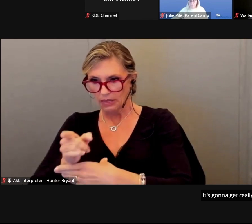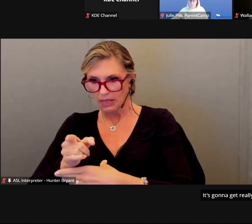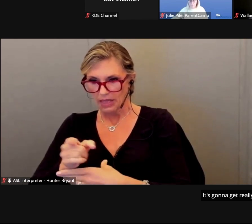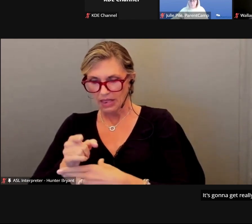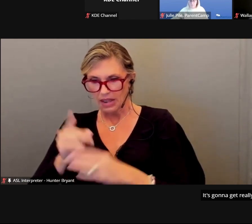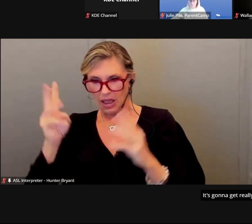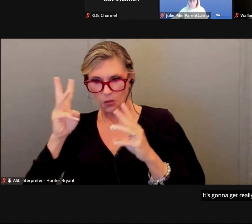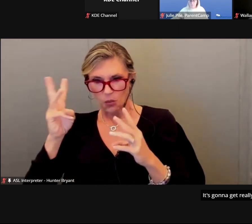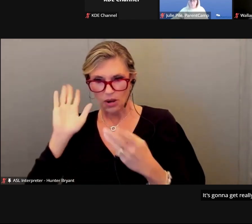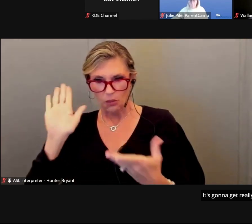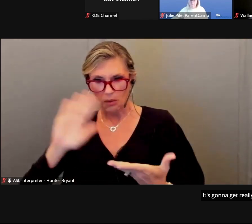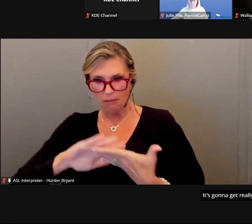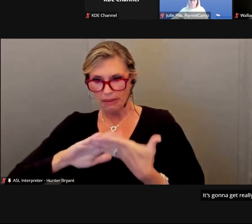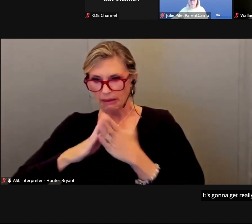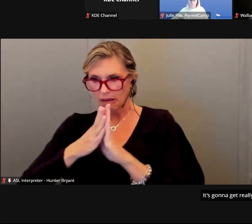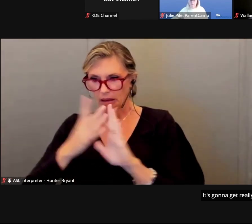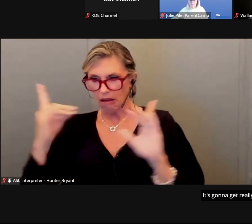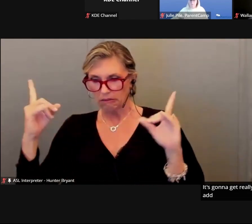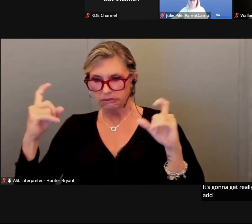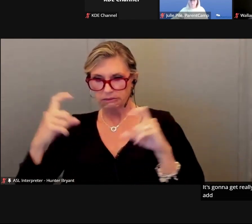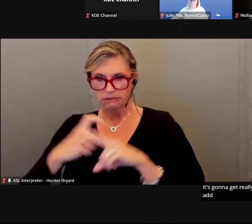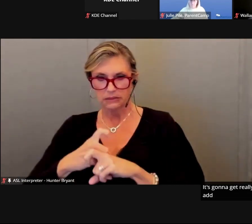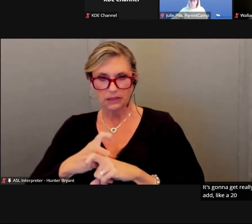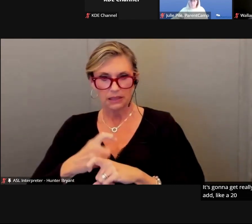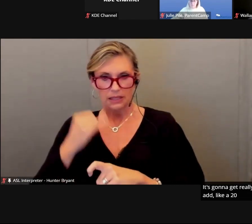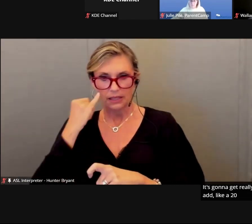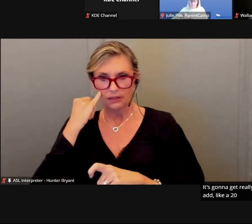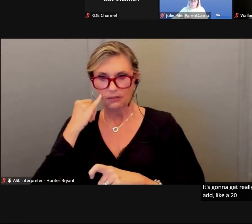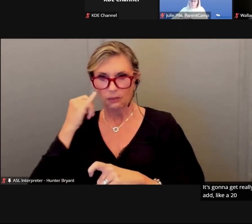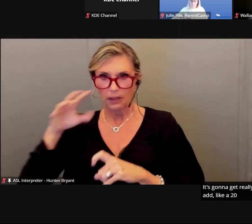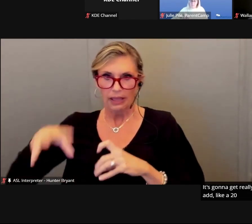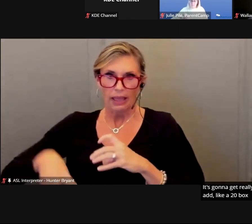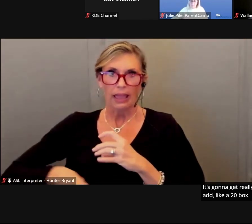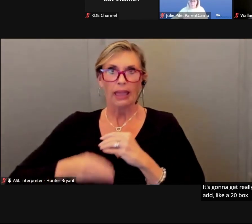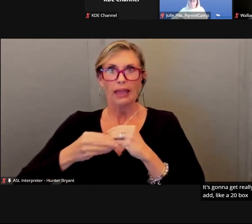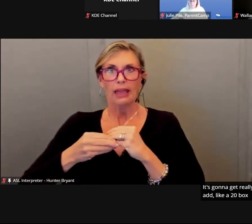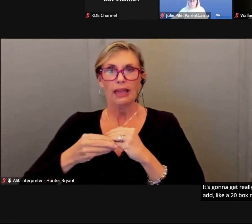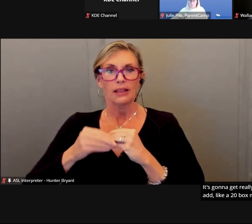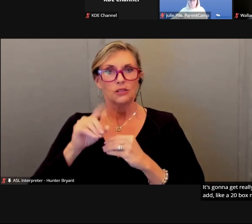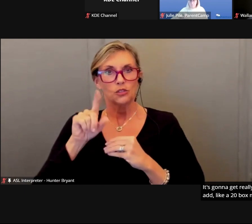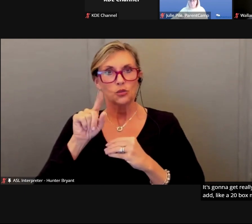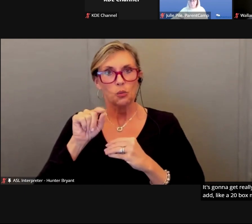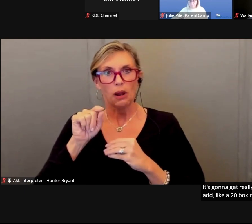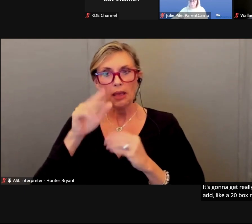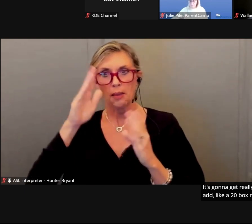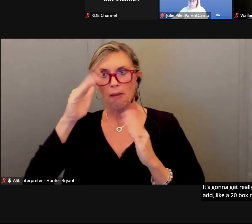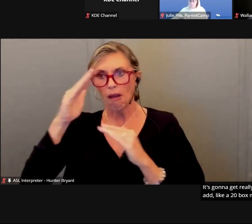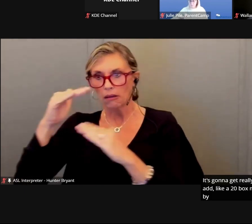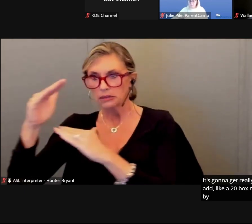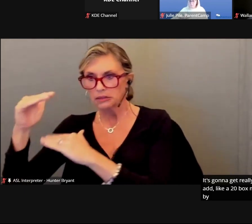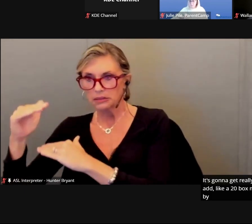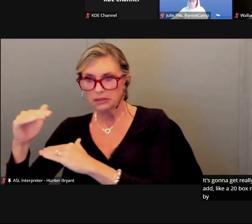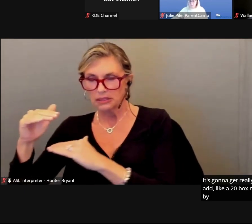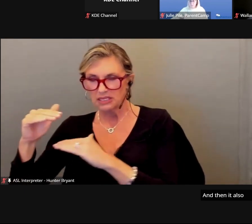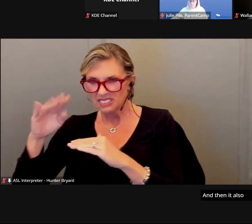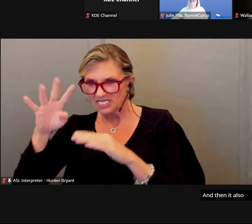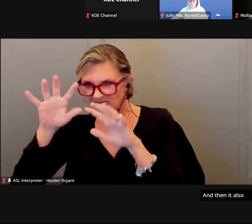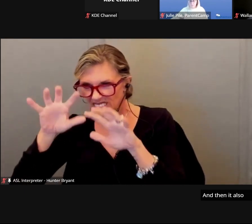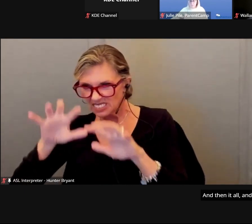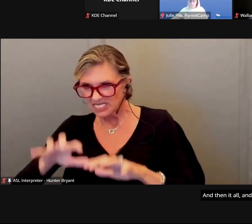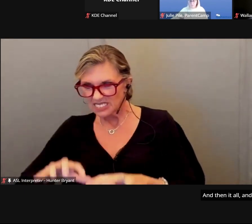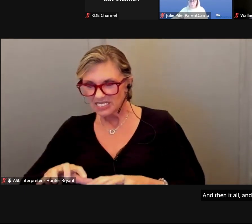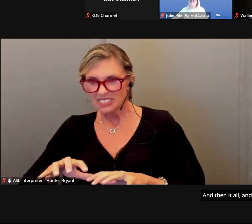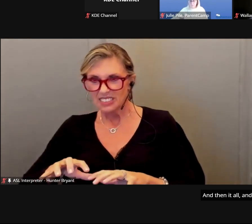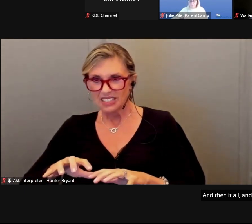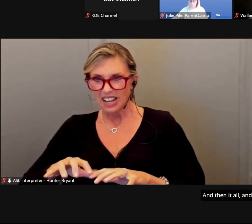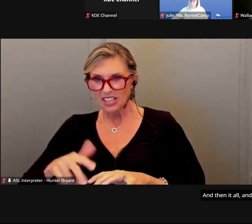complicated if we're going to add like a 20 box matrix that we're all trying to go by, and then everything's got 3 layers